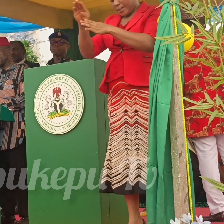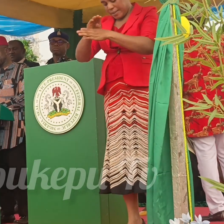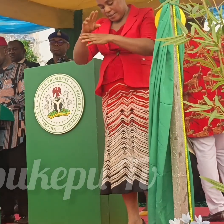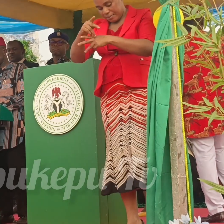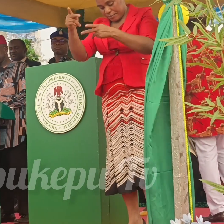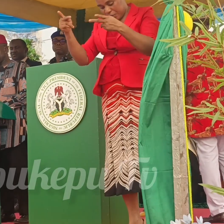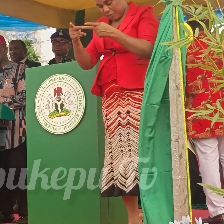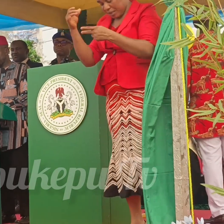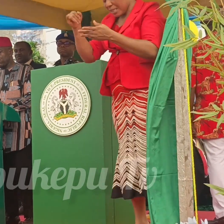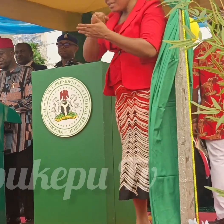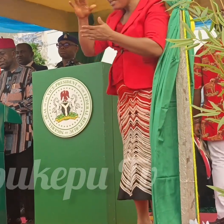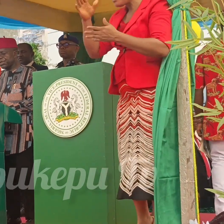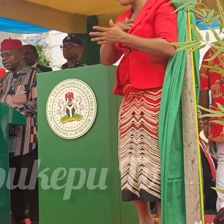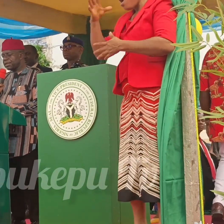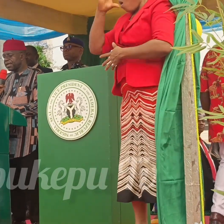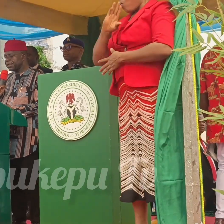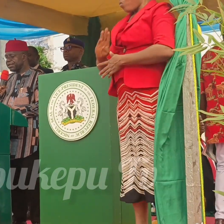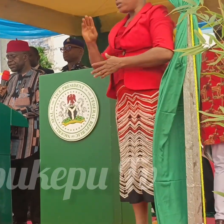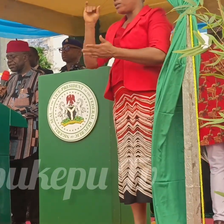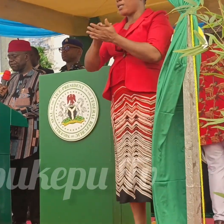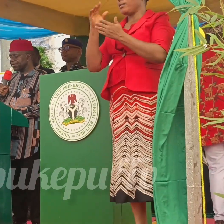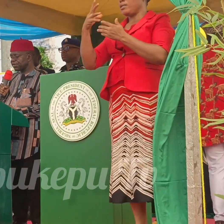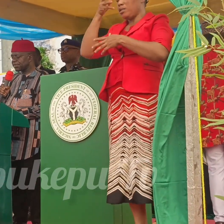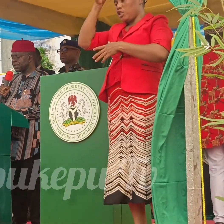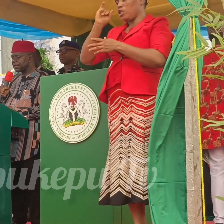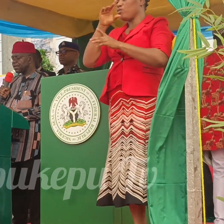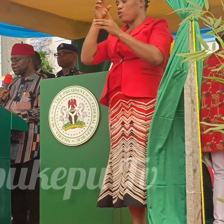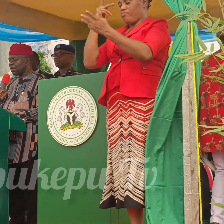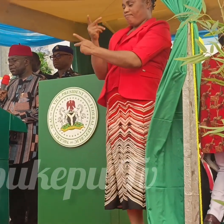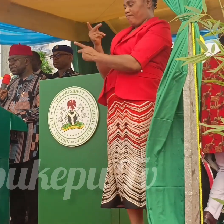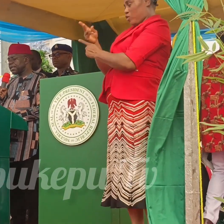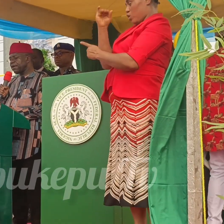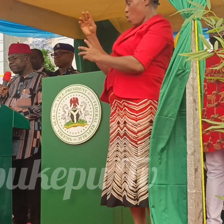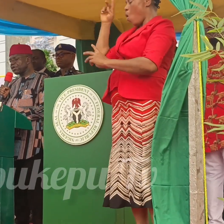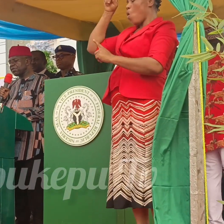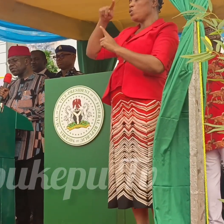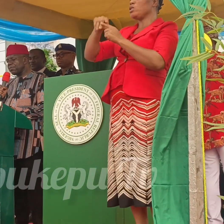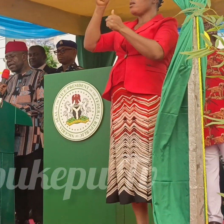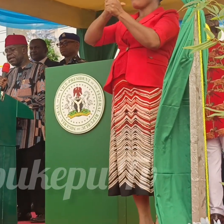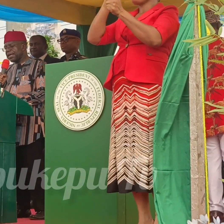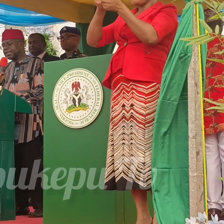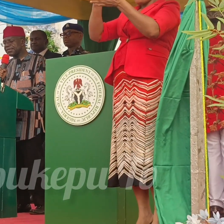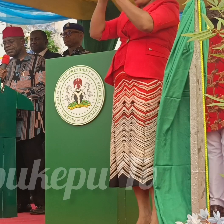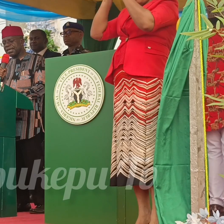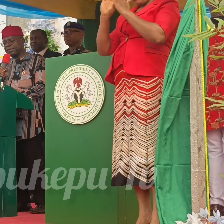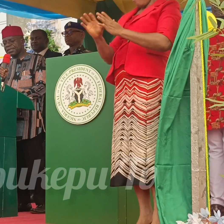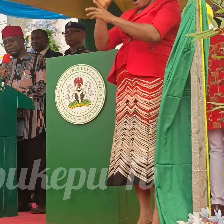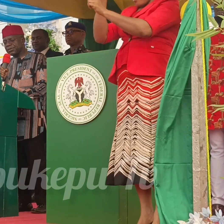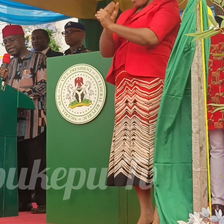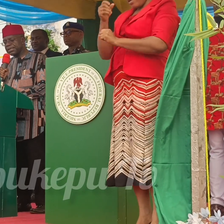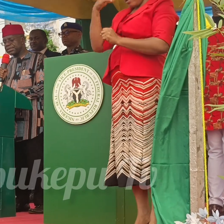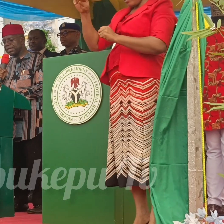premises. It is my wish that the initiative is sustained until every customer gets a